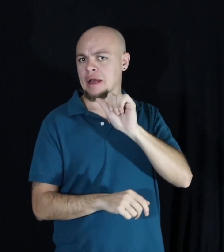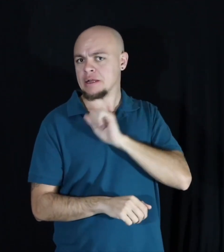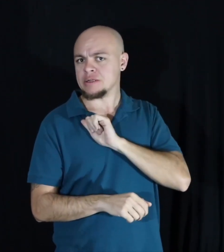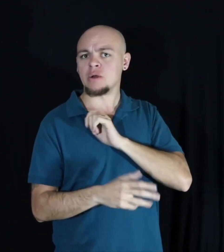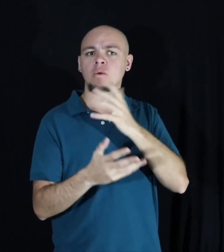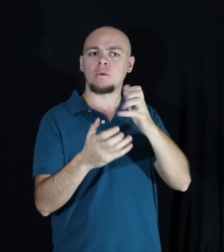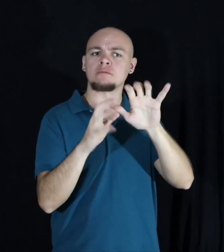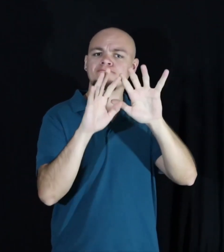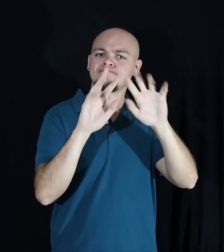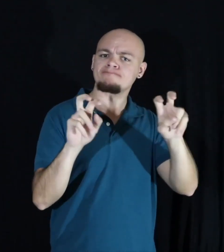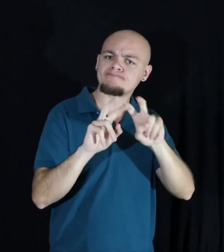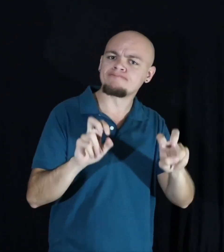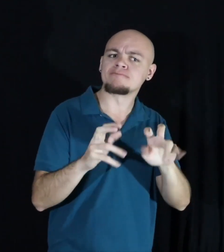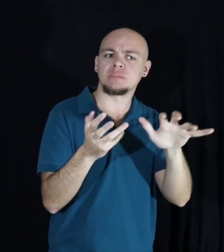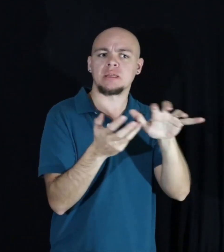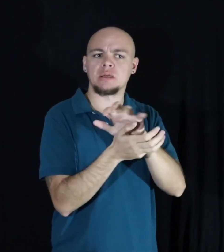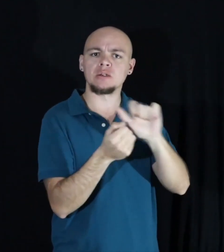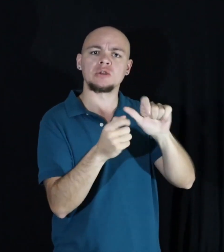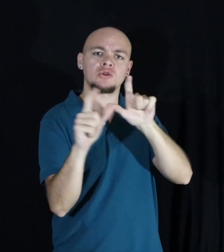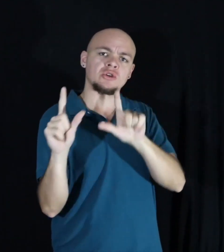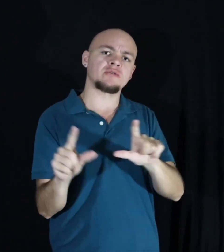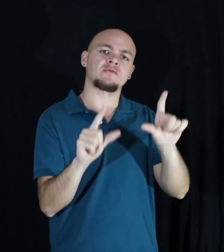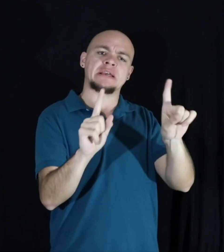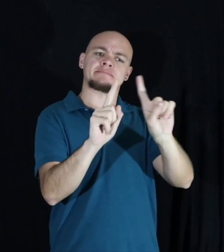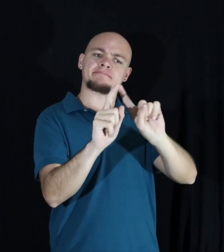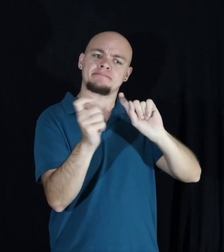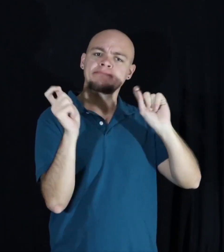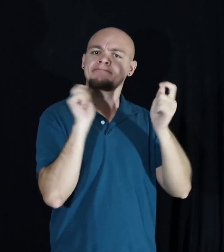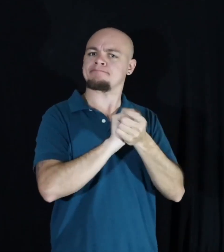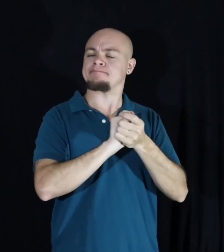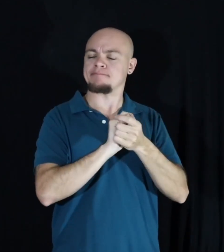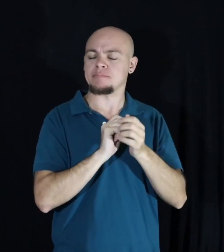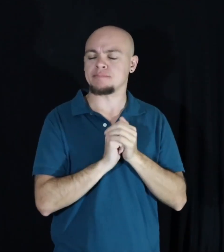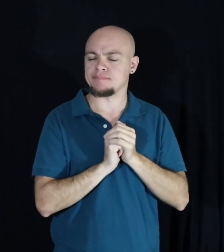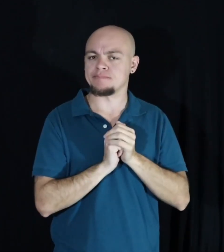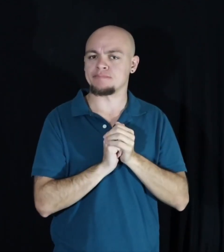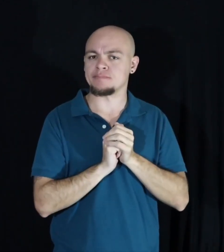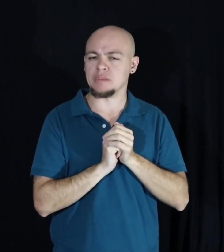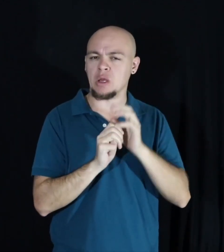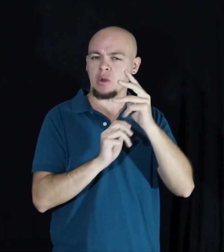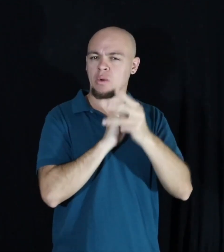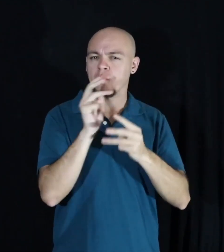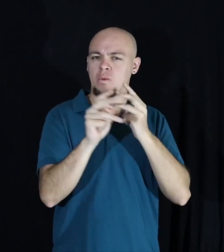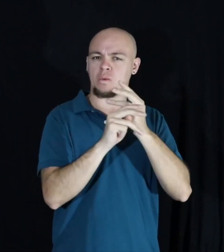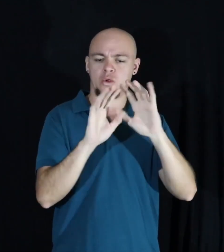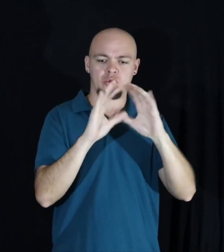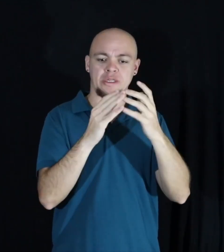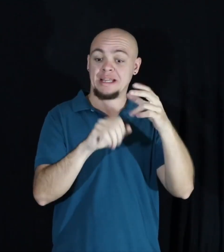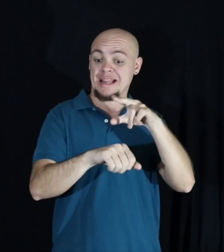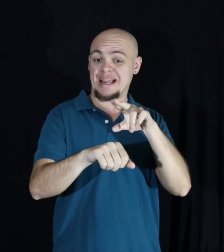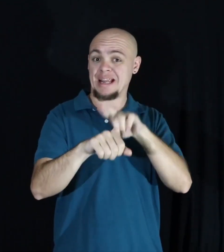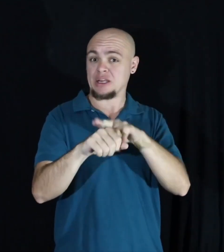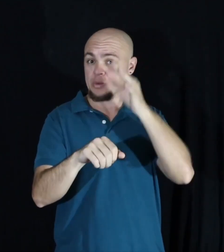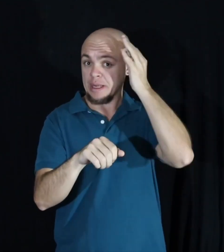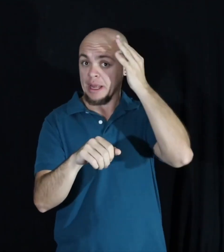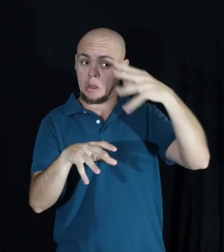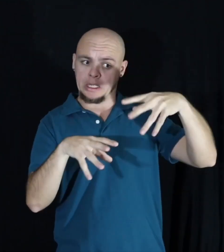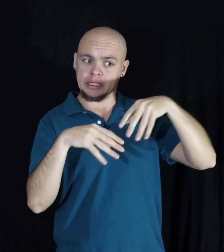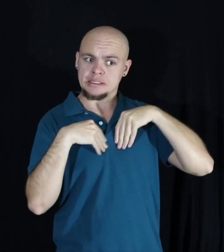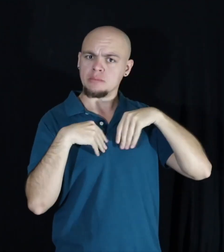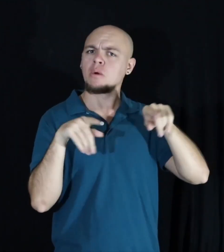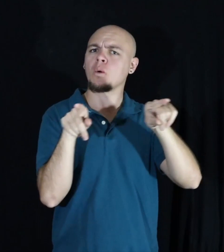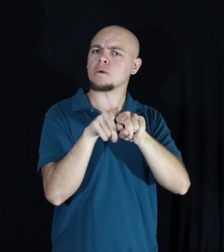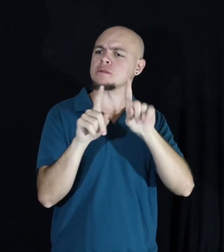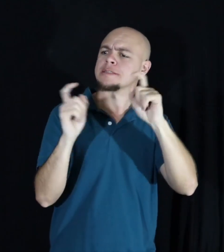and dismantle and reframe when creating the Halo Collective. We want to build a world where natural hair is not only accepted, but celebrated